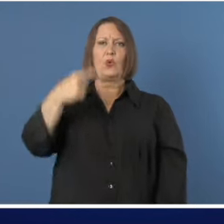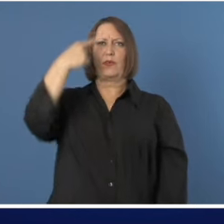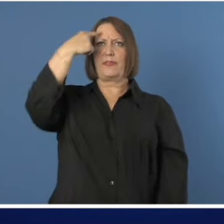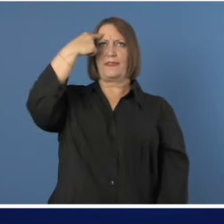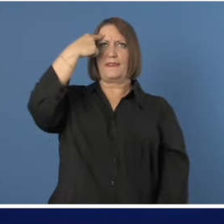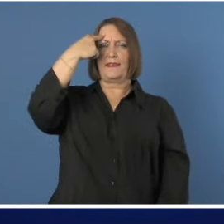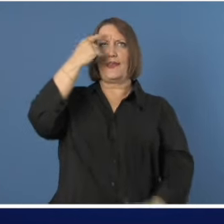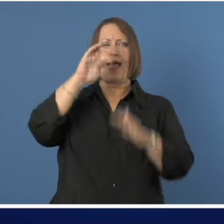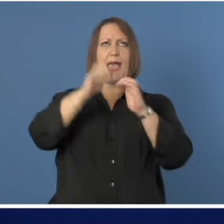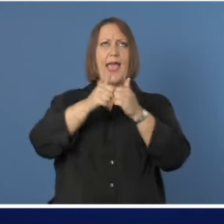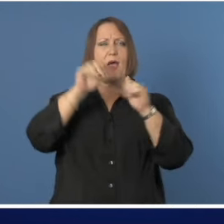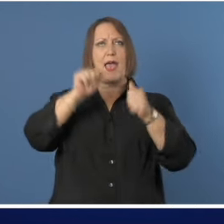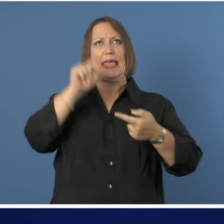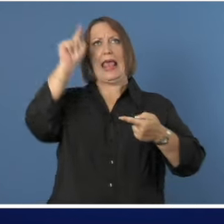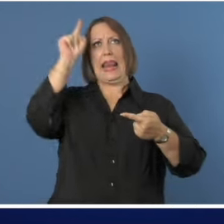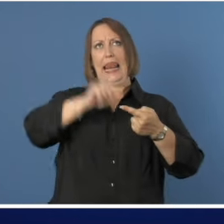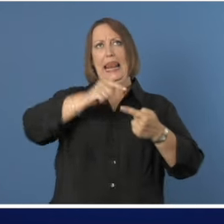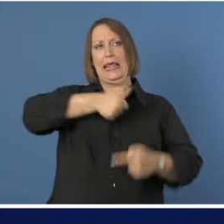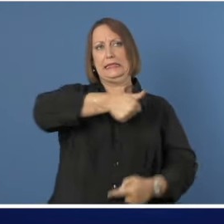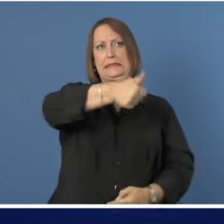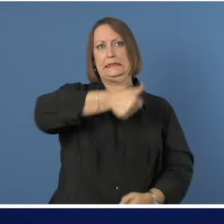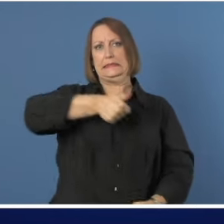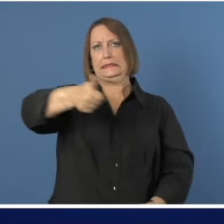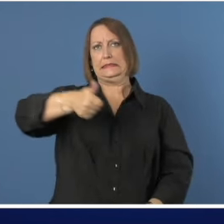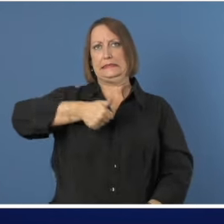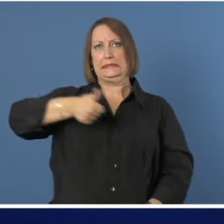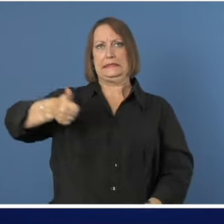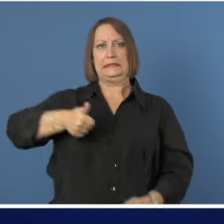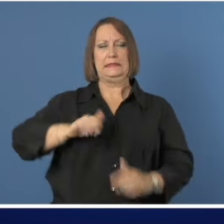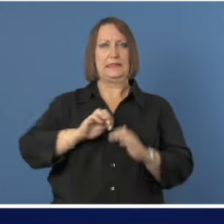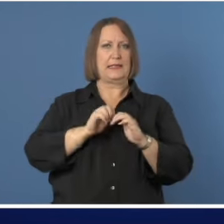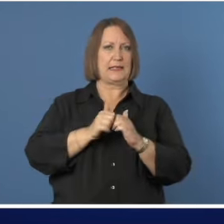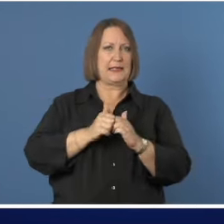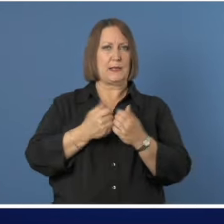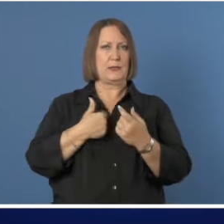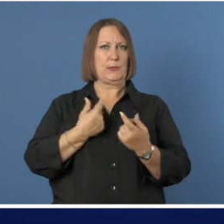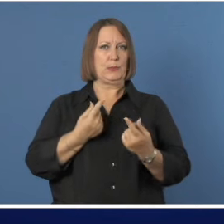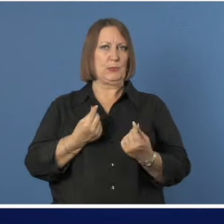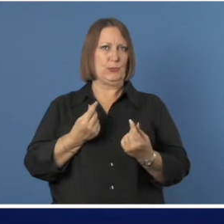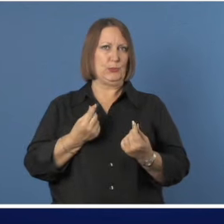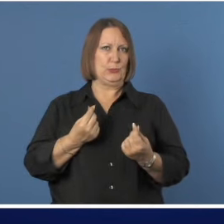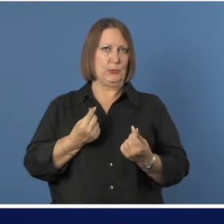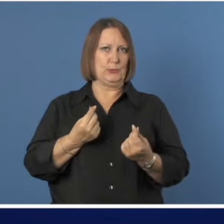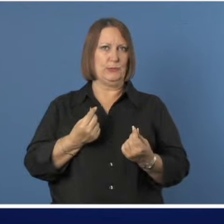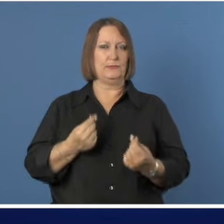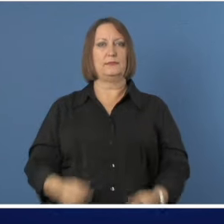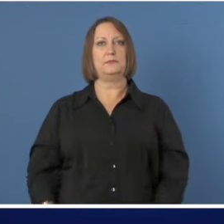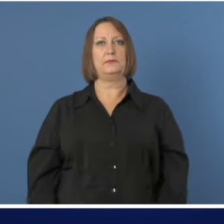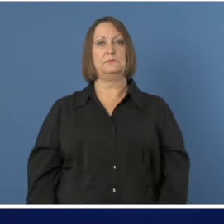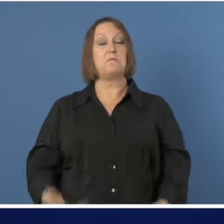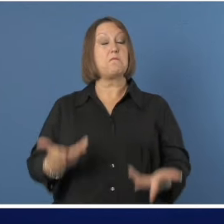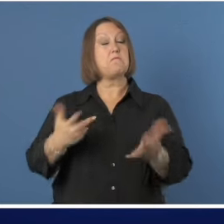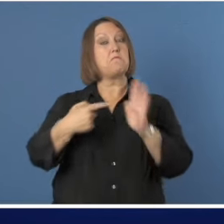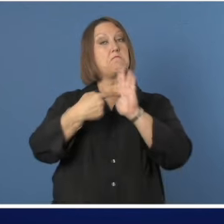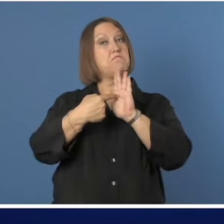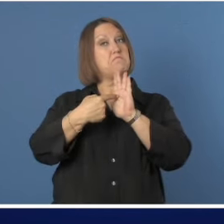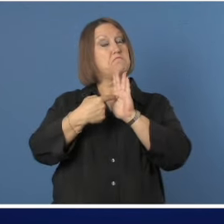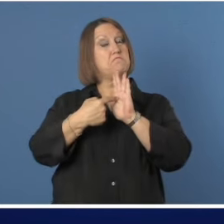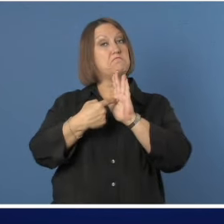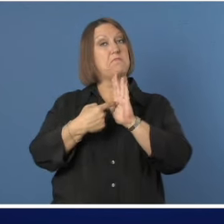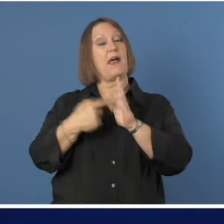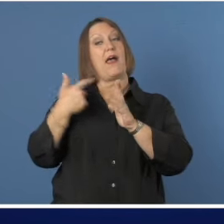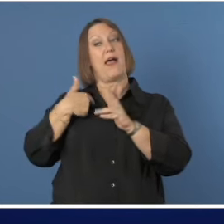Think about how you can rely less on public transportation during a pandemic. For